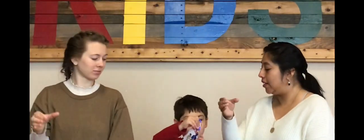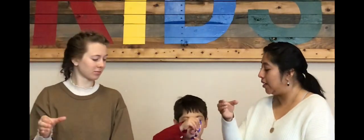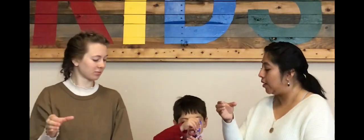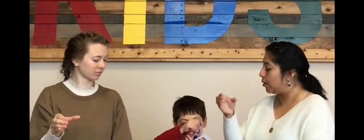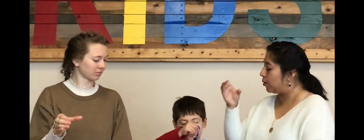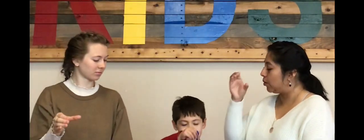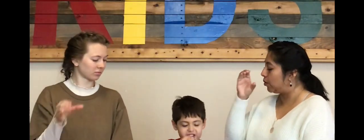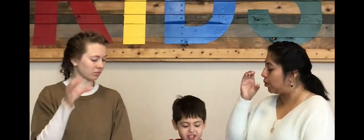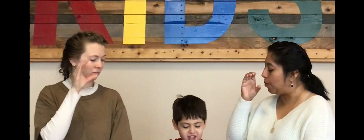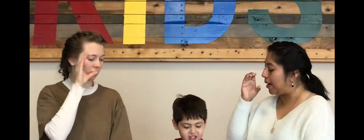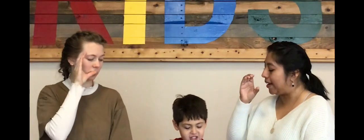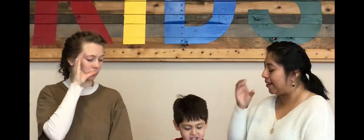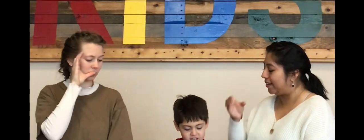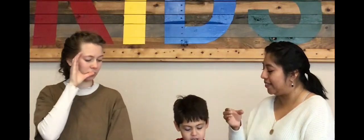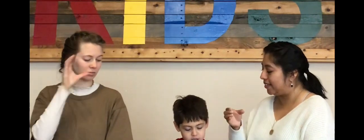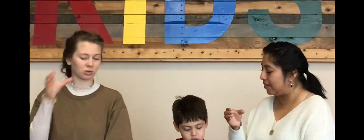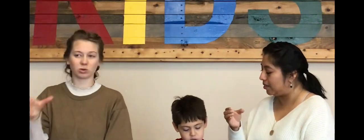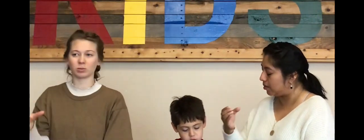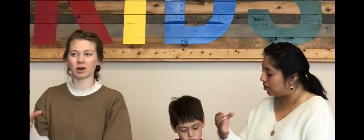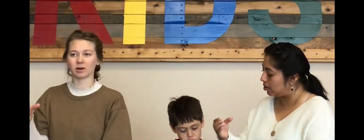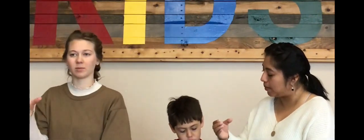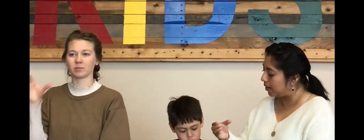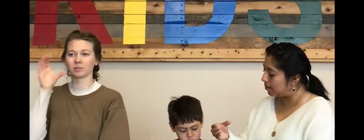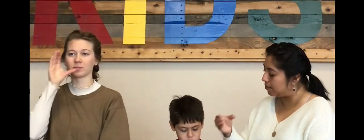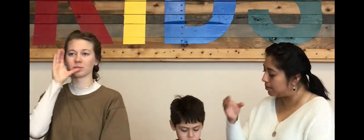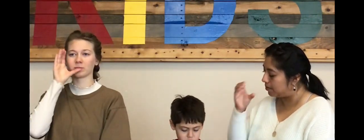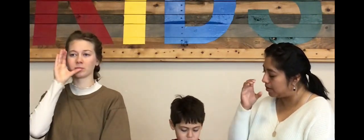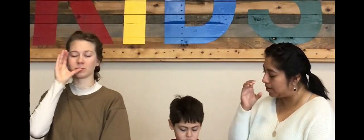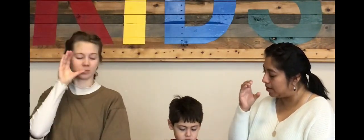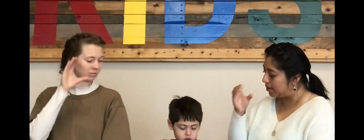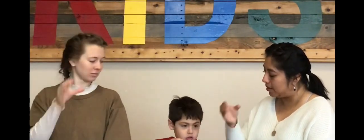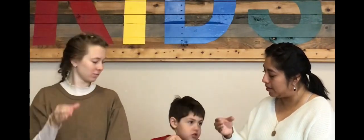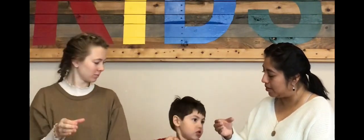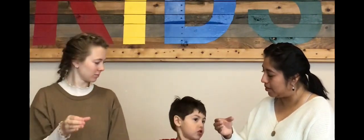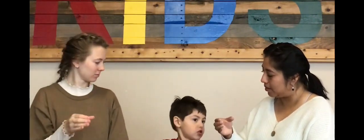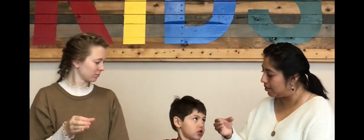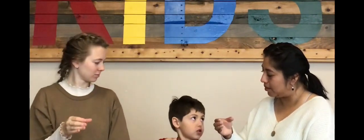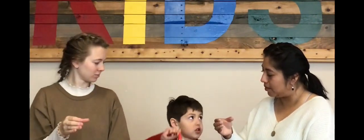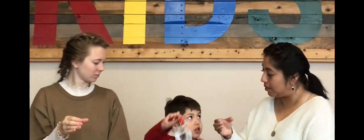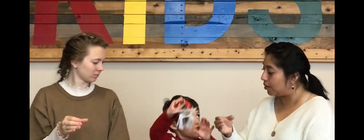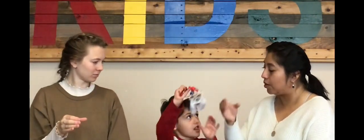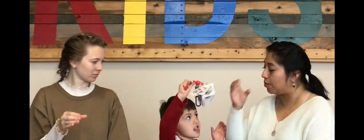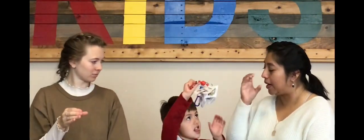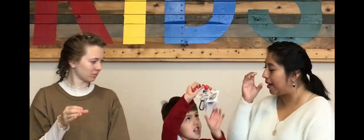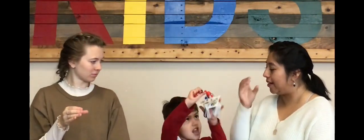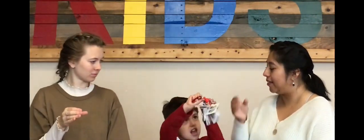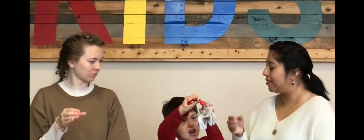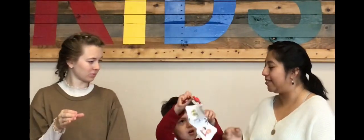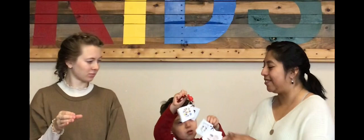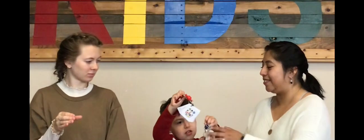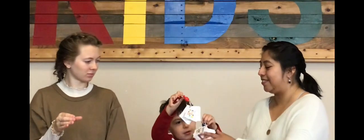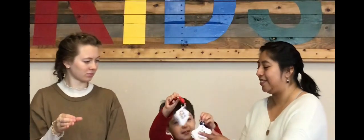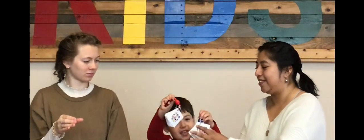Drink. Tomar. Tomar. Tomar. not?